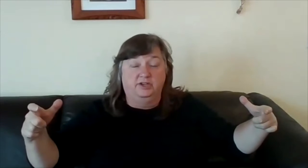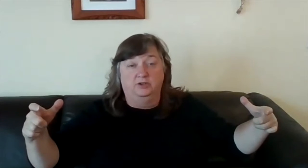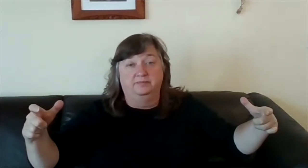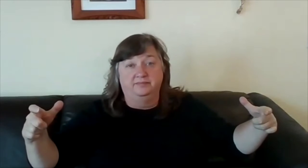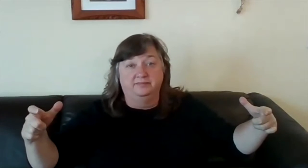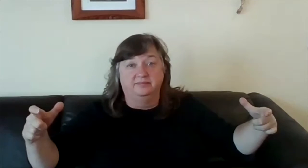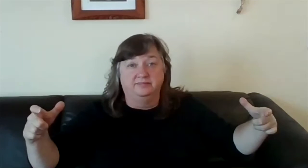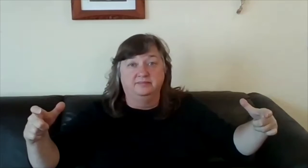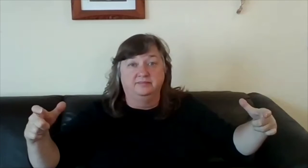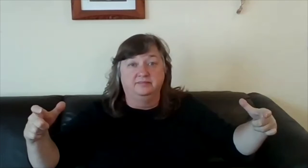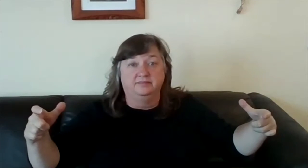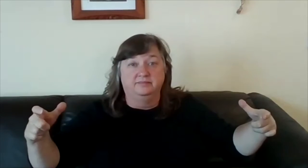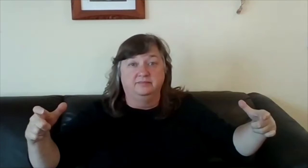bigger.